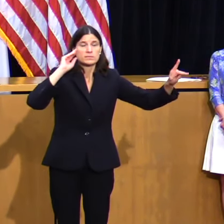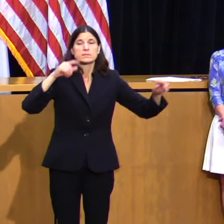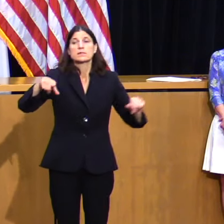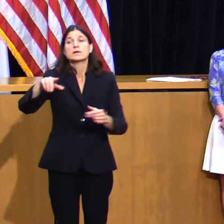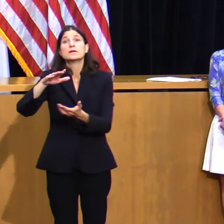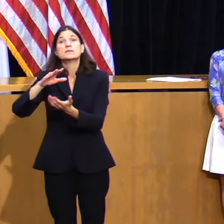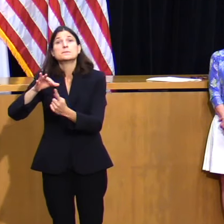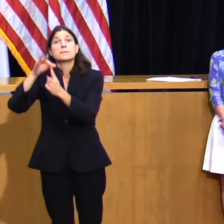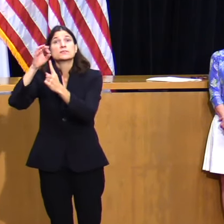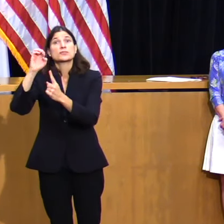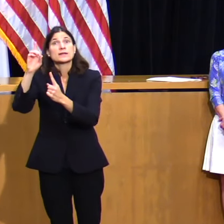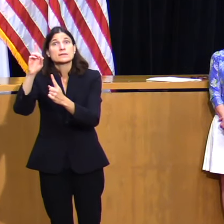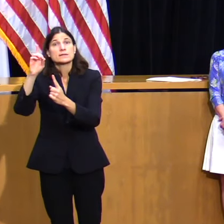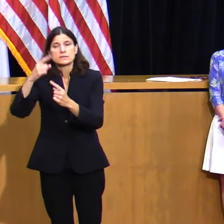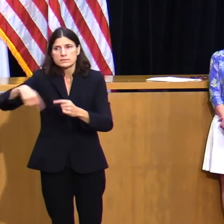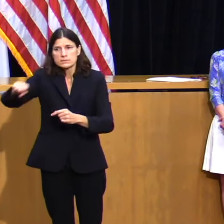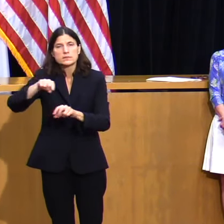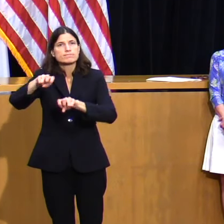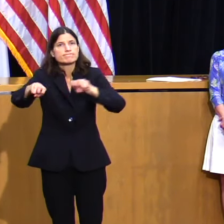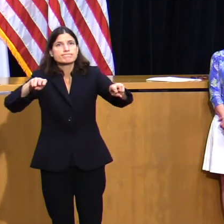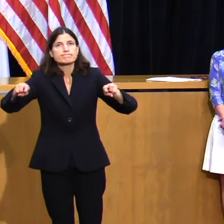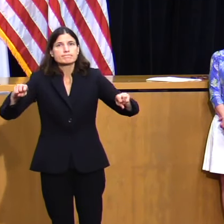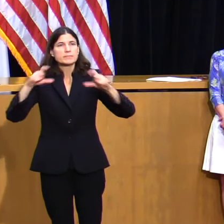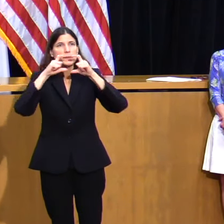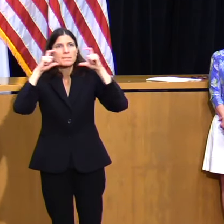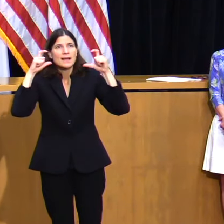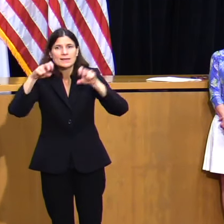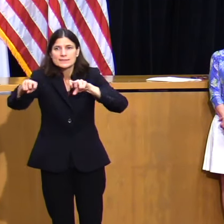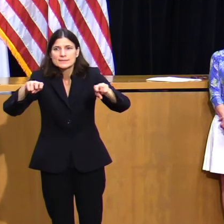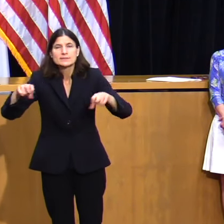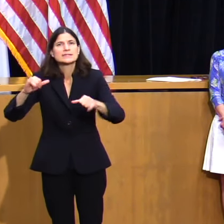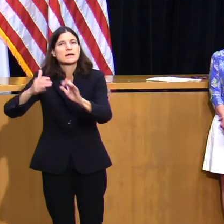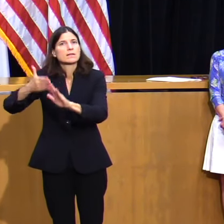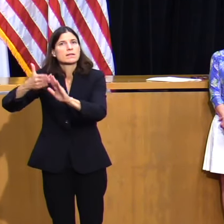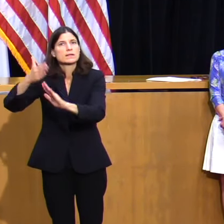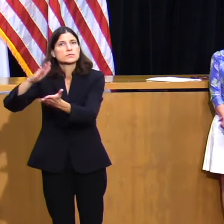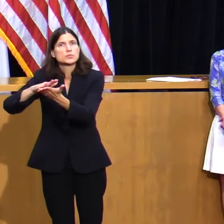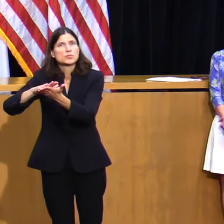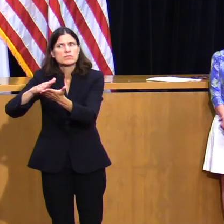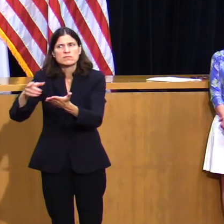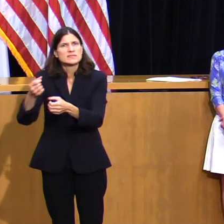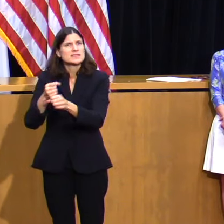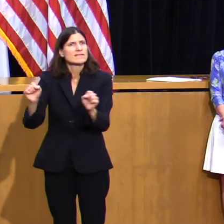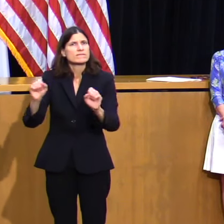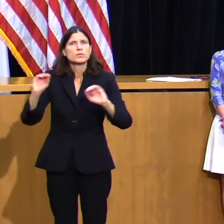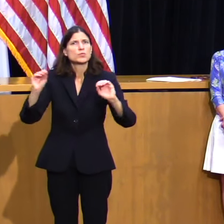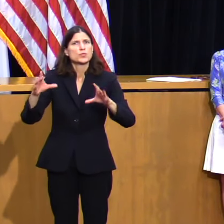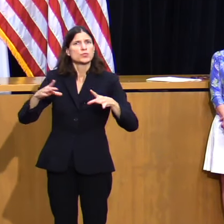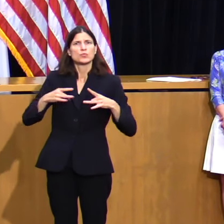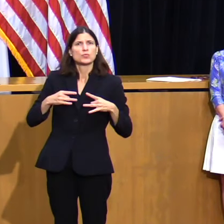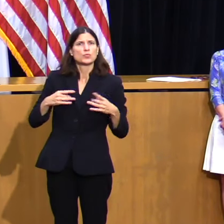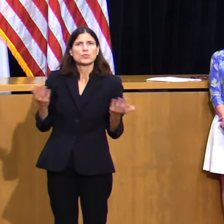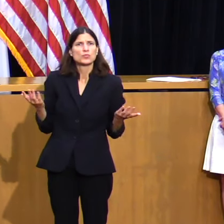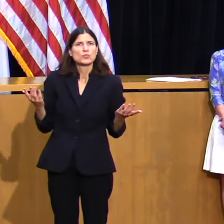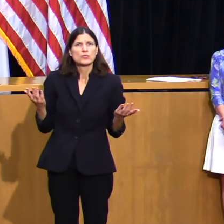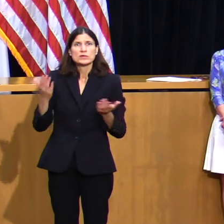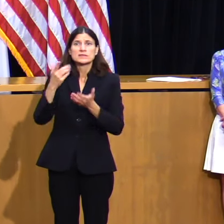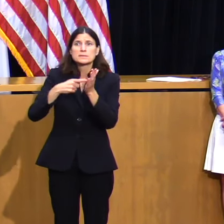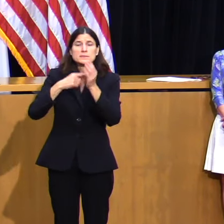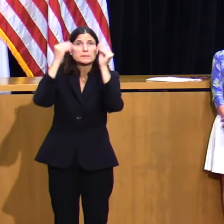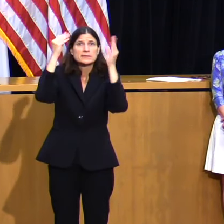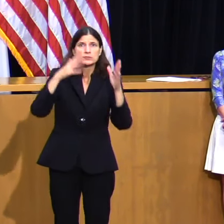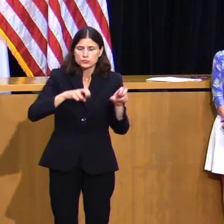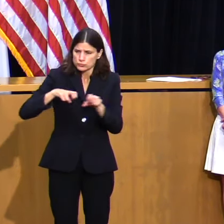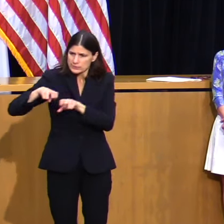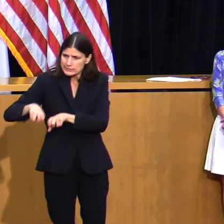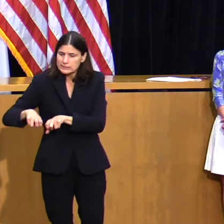programs are basically working, and they've been working, and they involve a lot of close contact when you're talking about special education. This